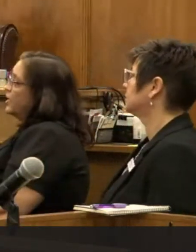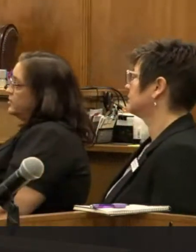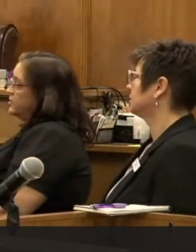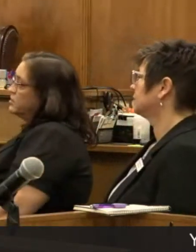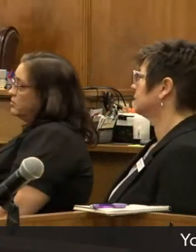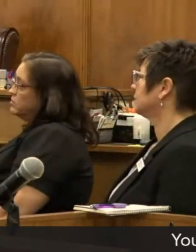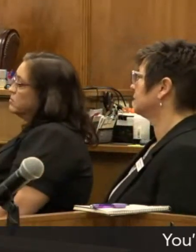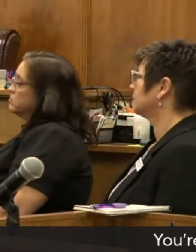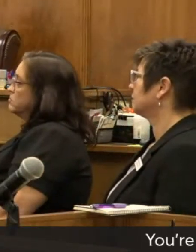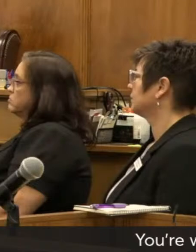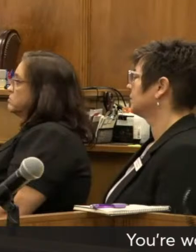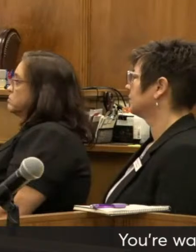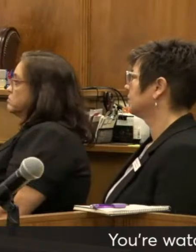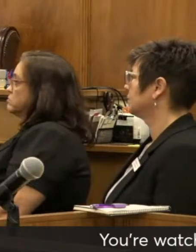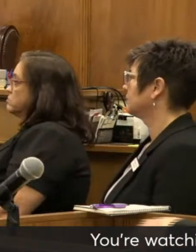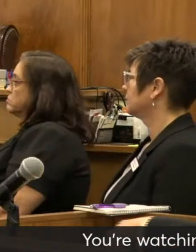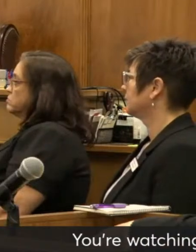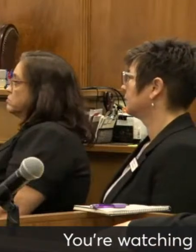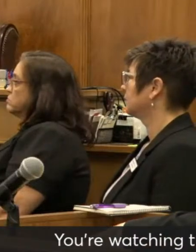Yes, his skills.